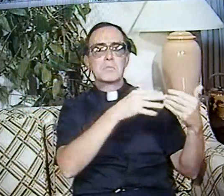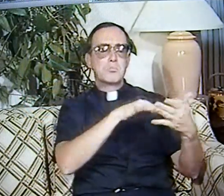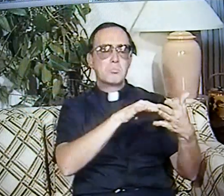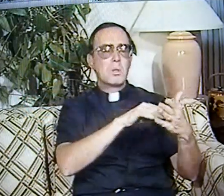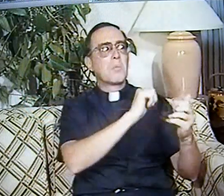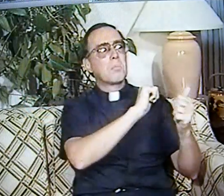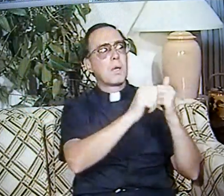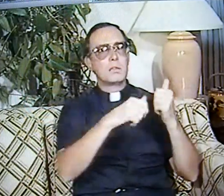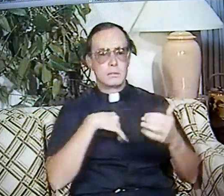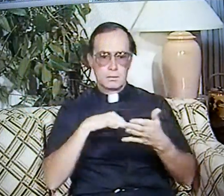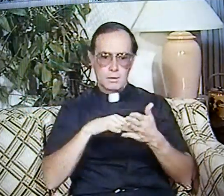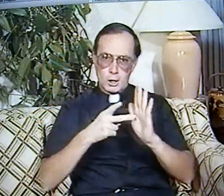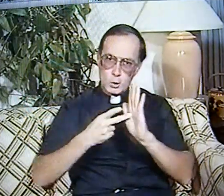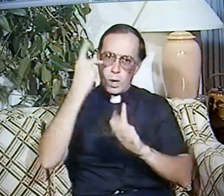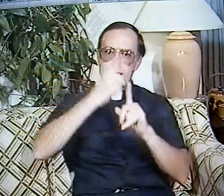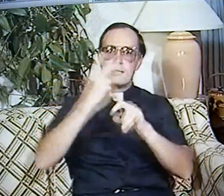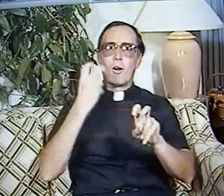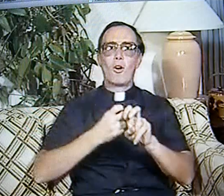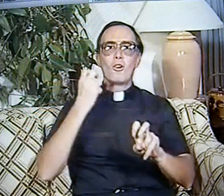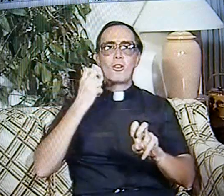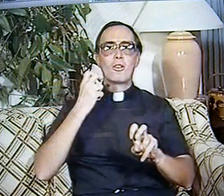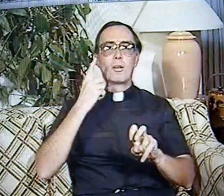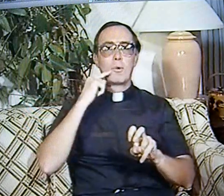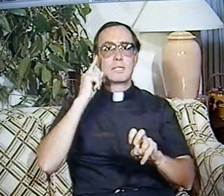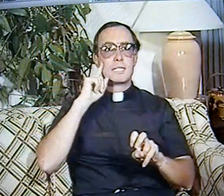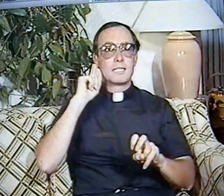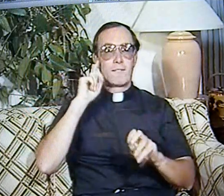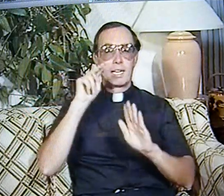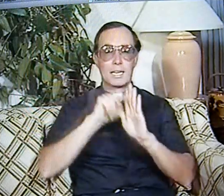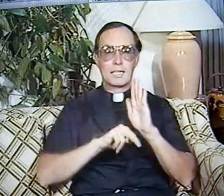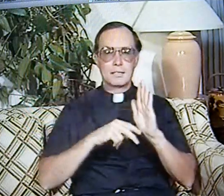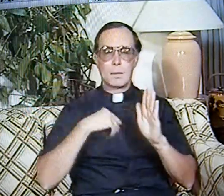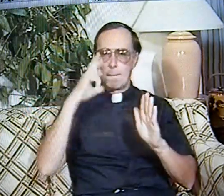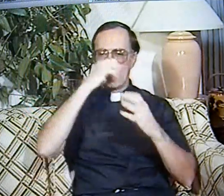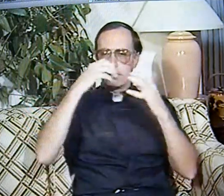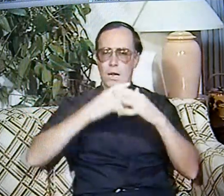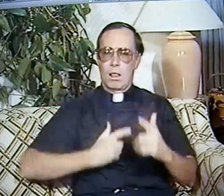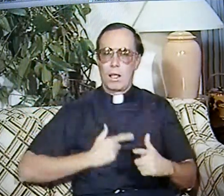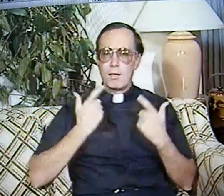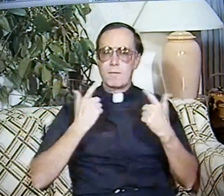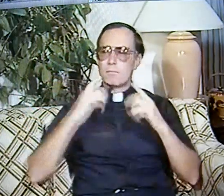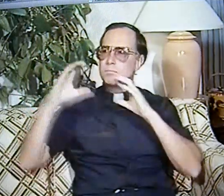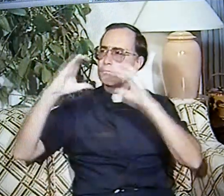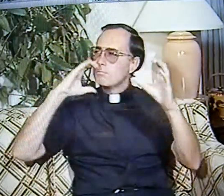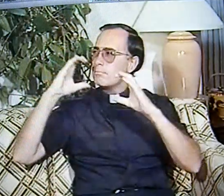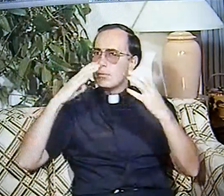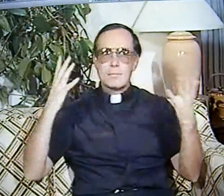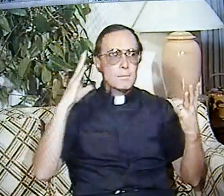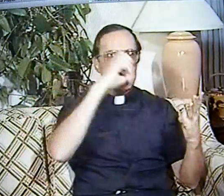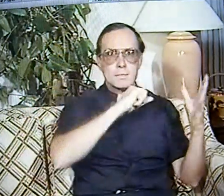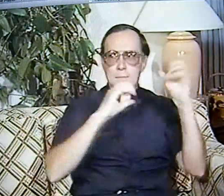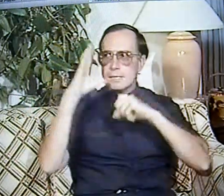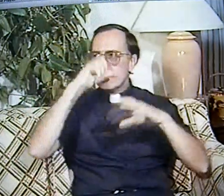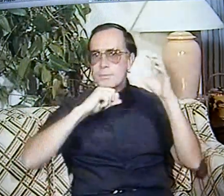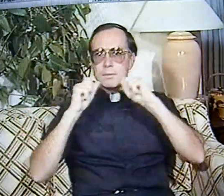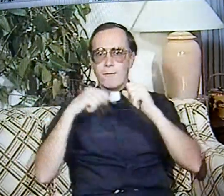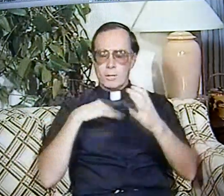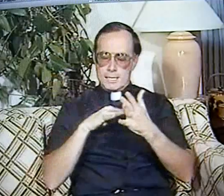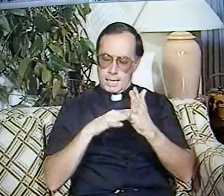People around me were really studying, but I studied twice as hard. They passed with much easier success. I